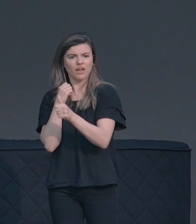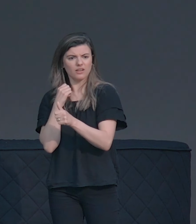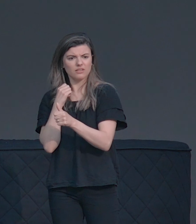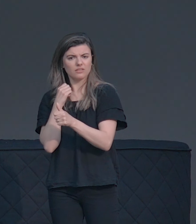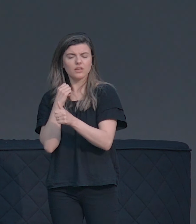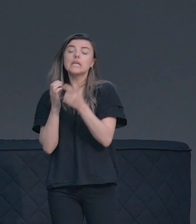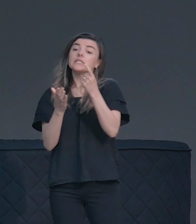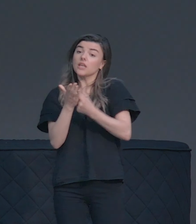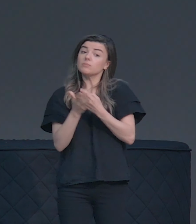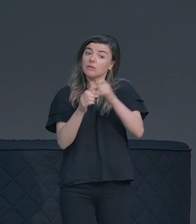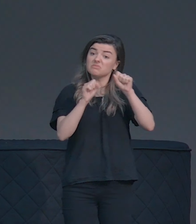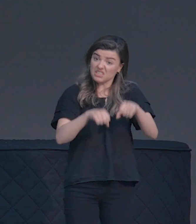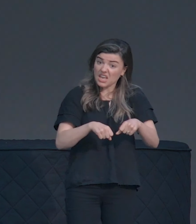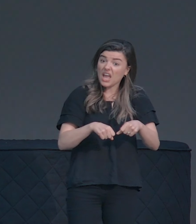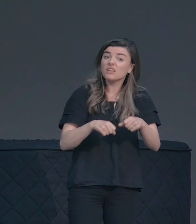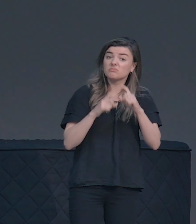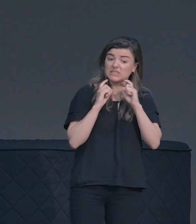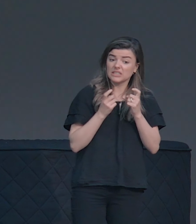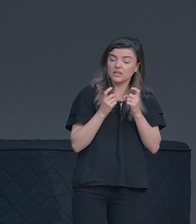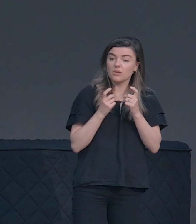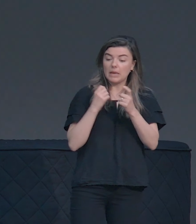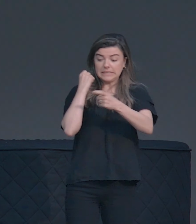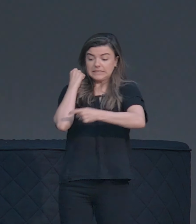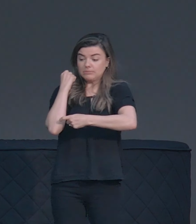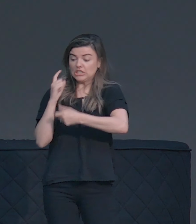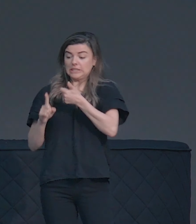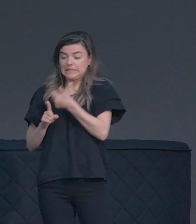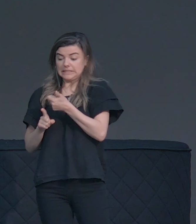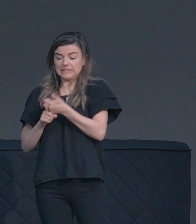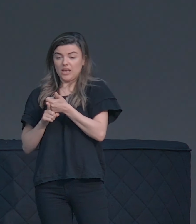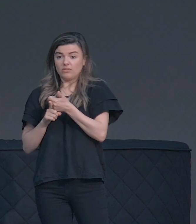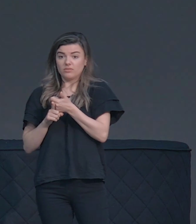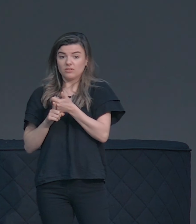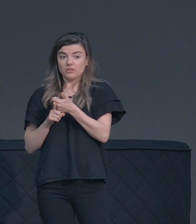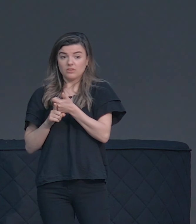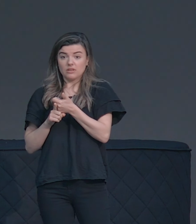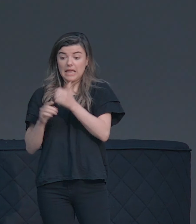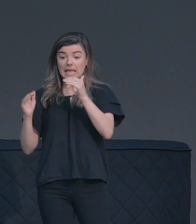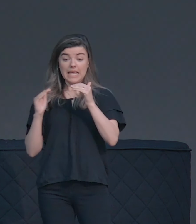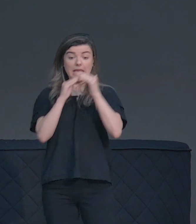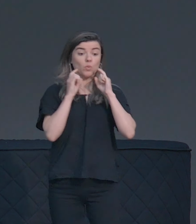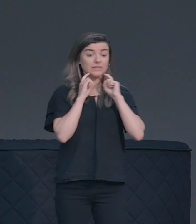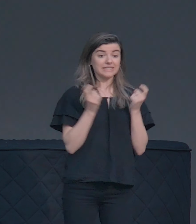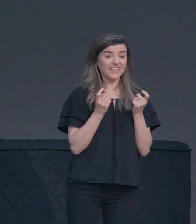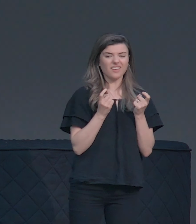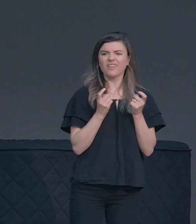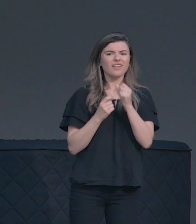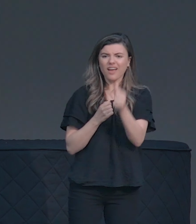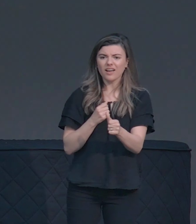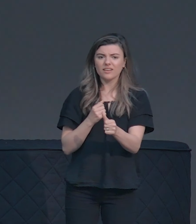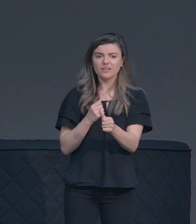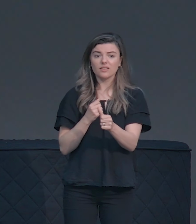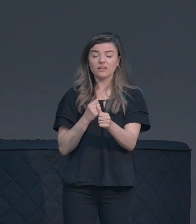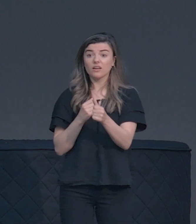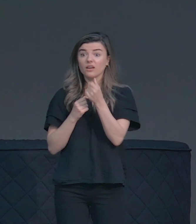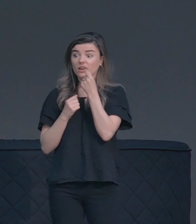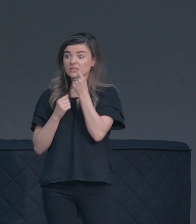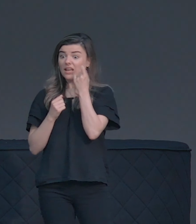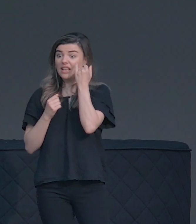Sometimes it can be, but temptation in and of itself does not equal sin, because if it does,